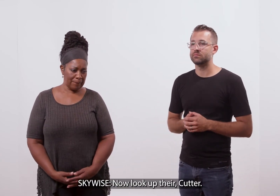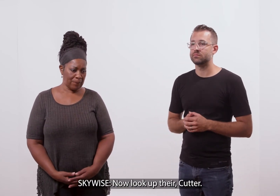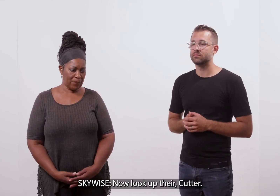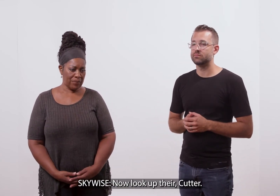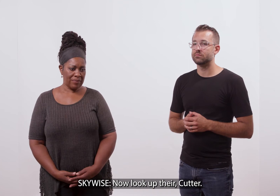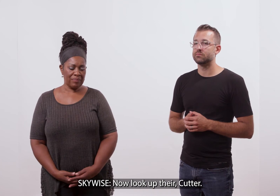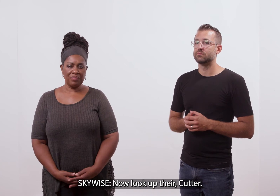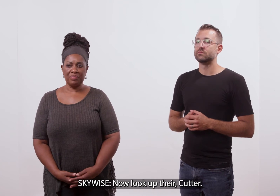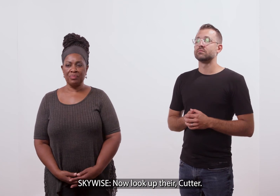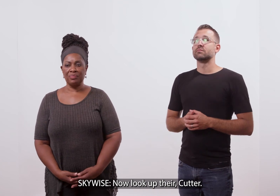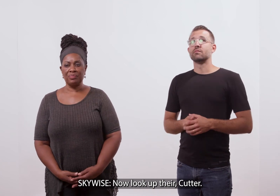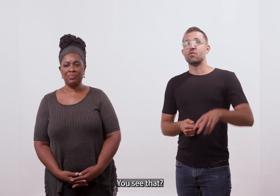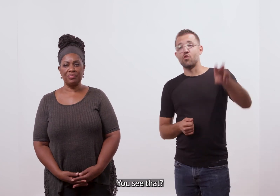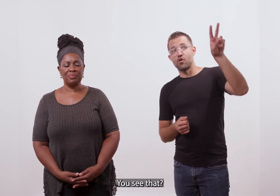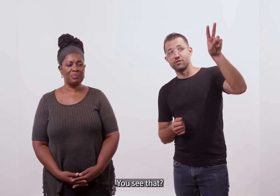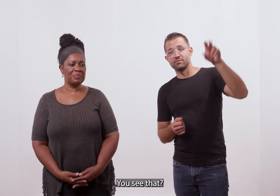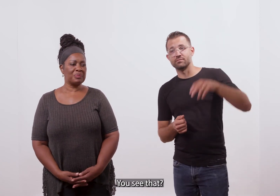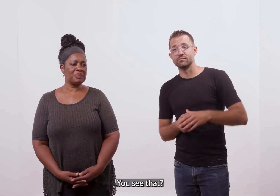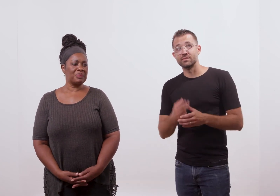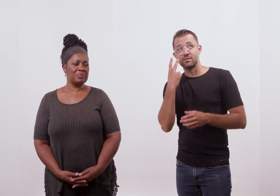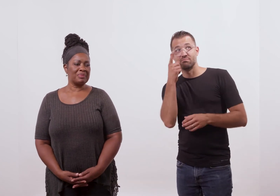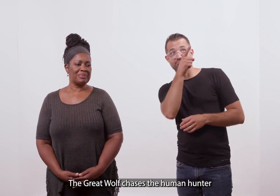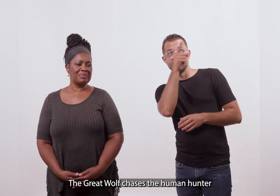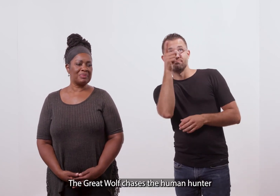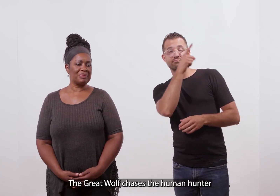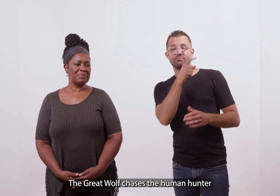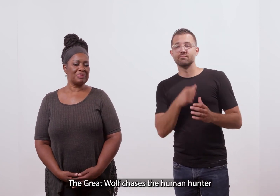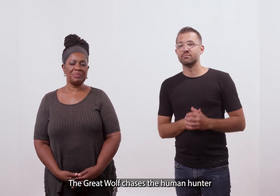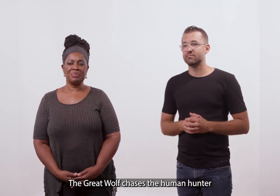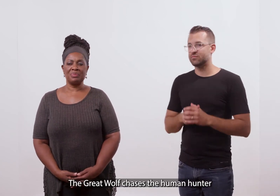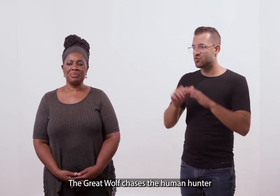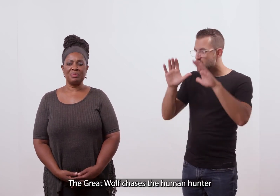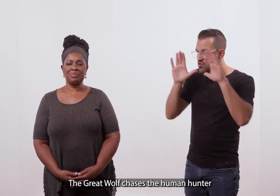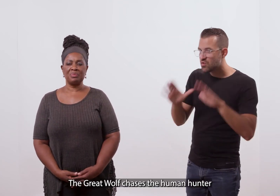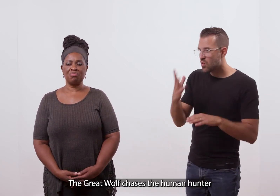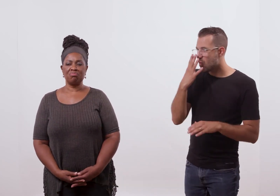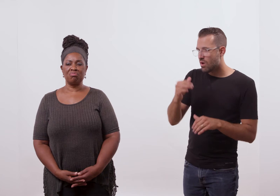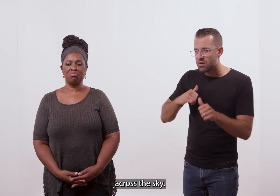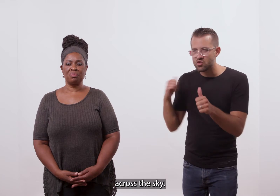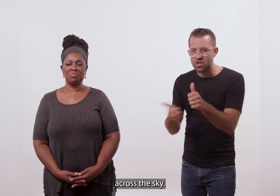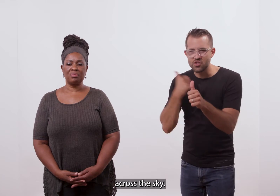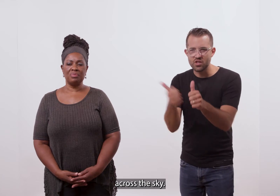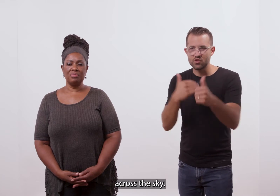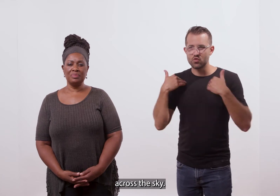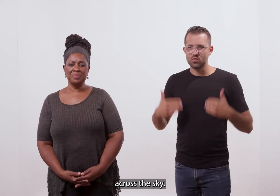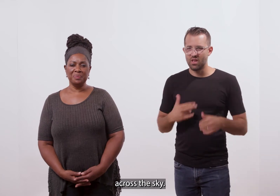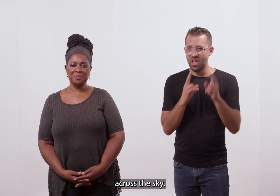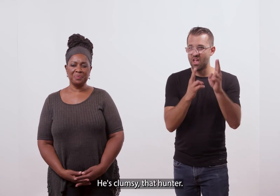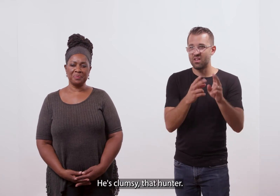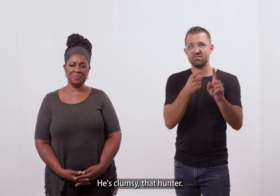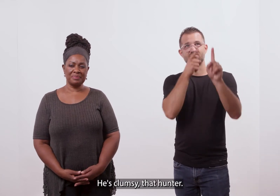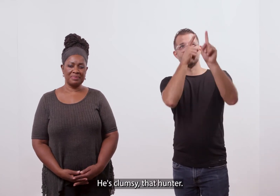Now look up there, Cutter. You see that? The great wolf chases the human hunter across the sky. Now